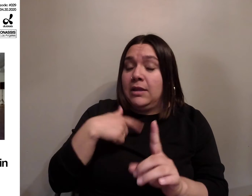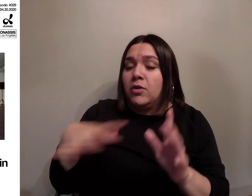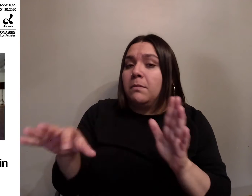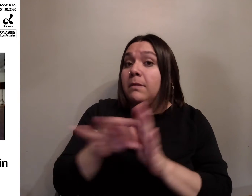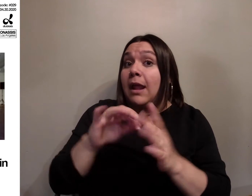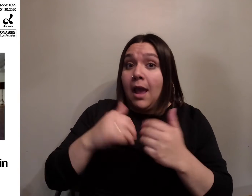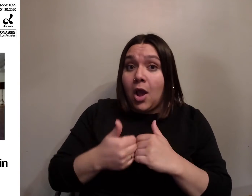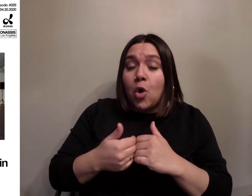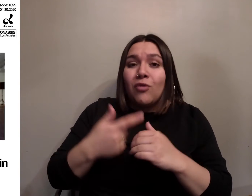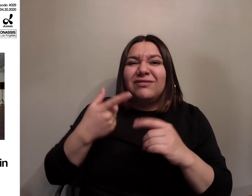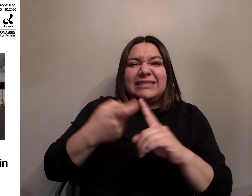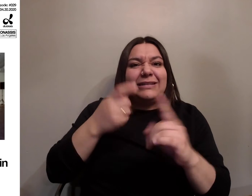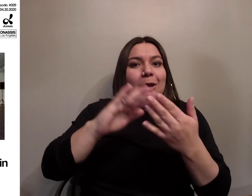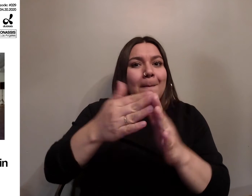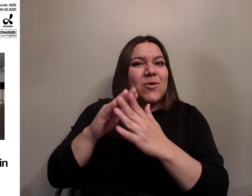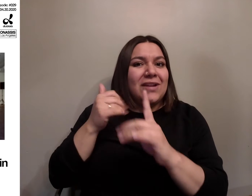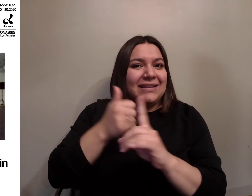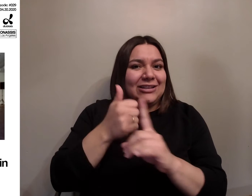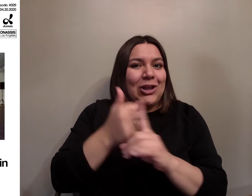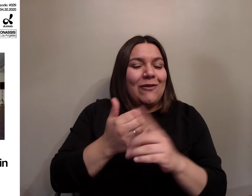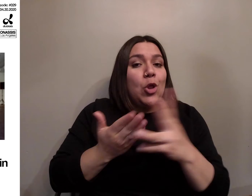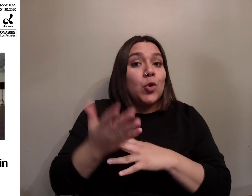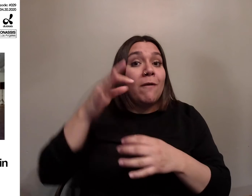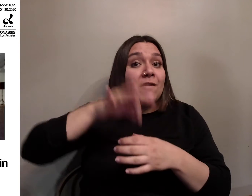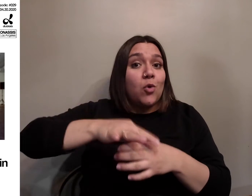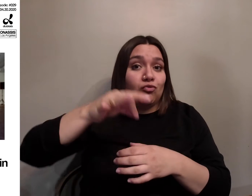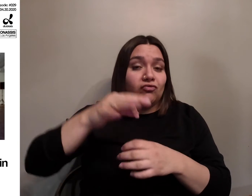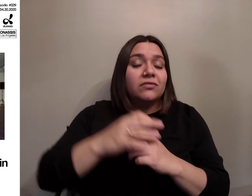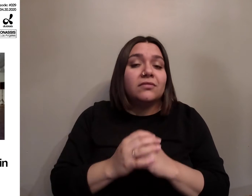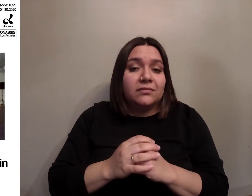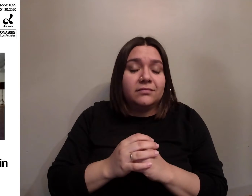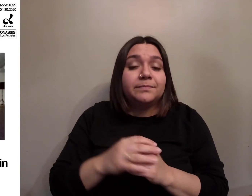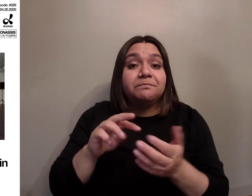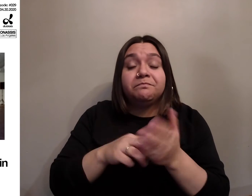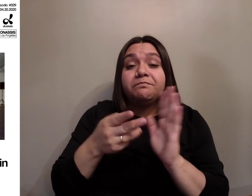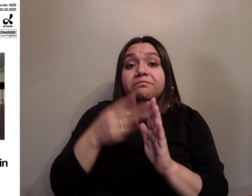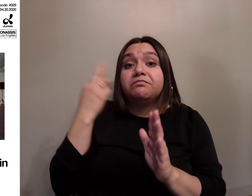because when that group was proposed and